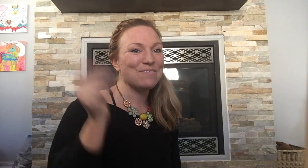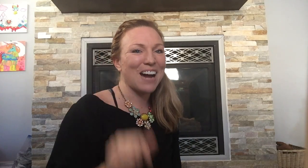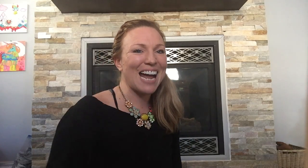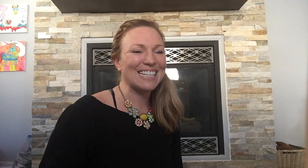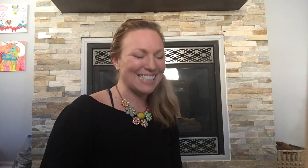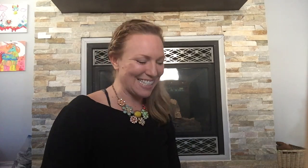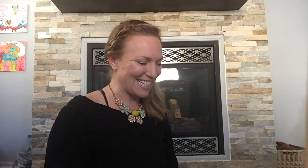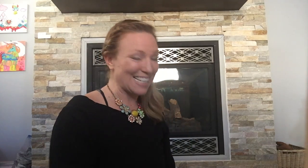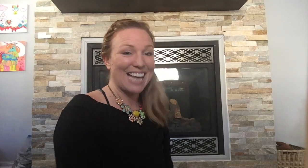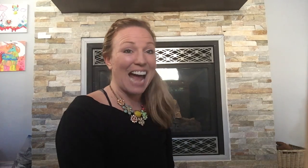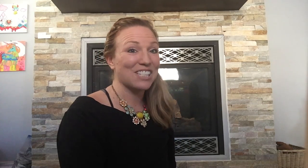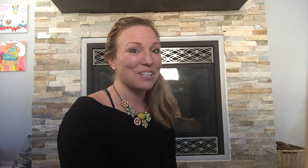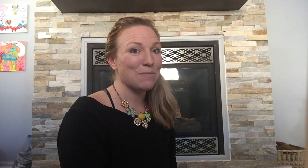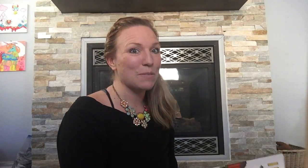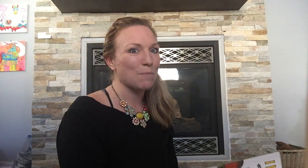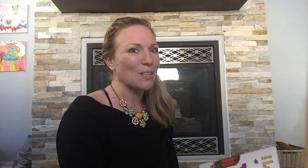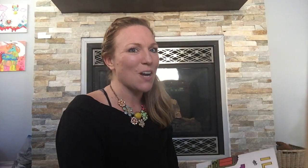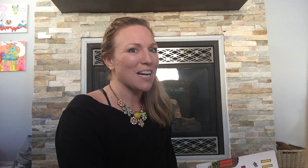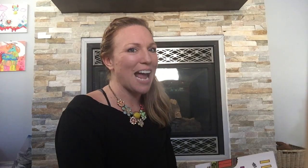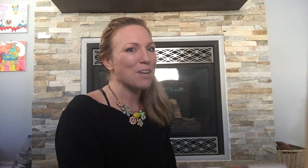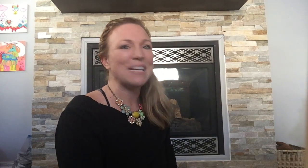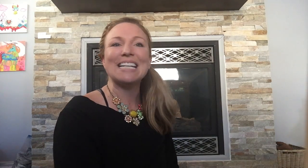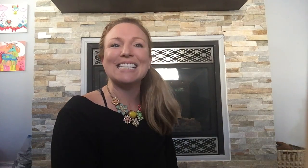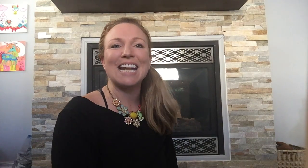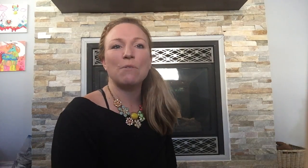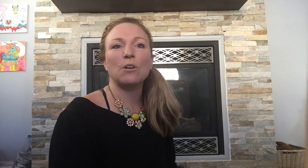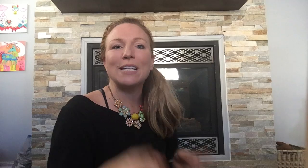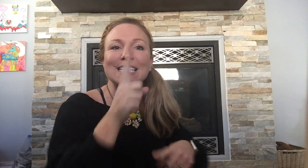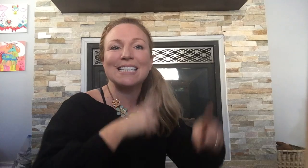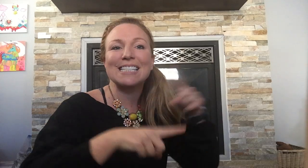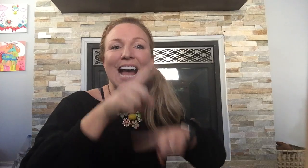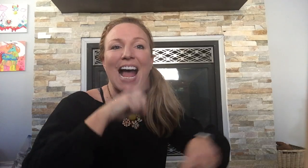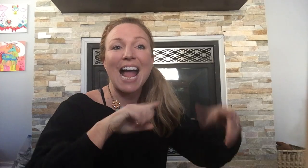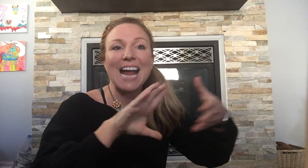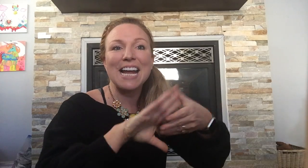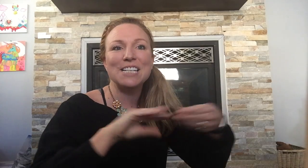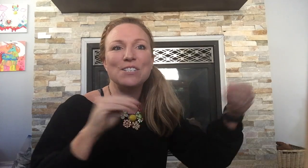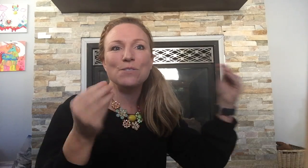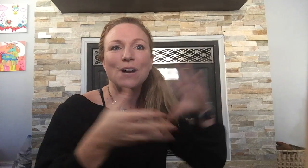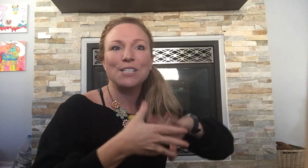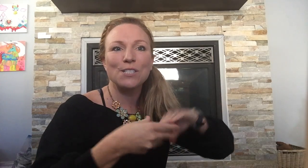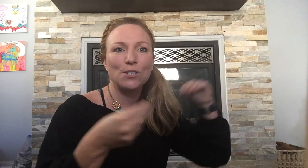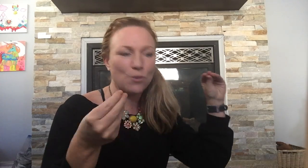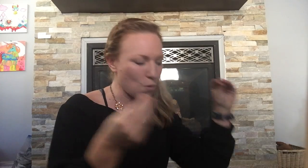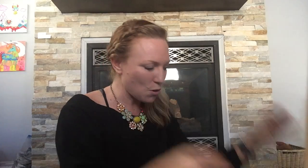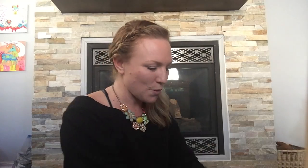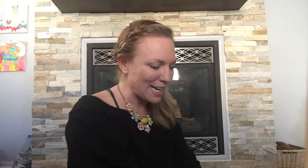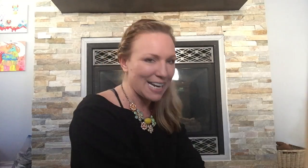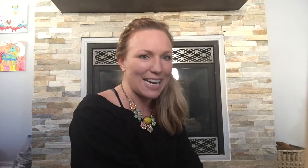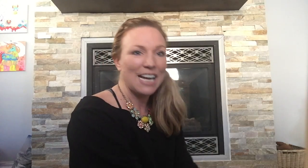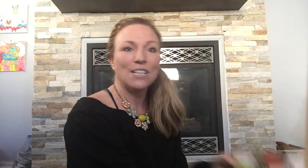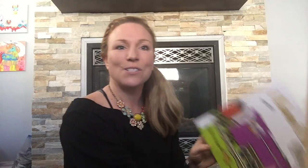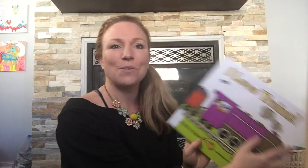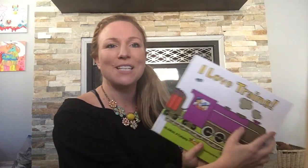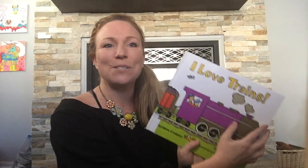Hi friends, it's Ashley from SmallTalk Academy, and today we're going to sign and do a story. So this